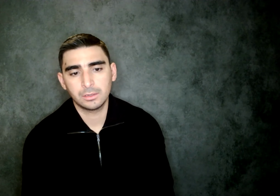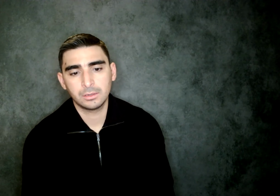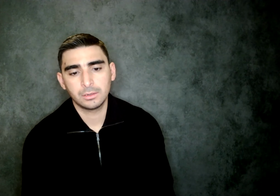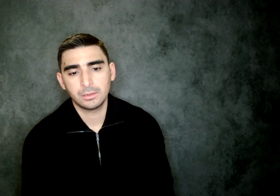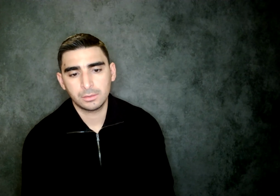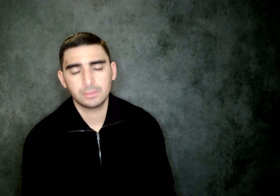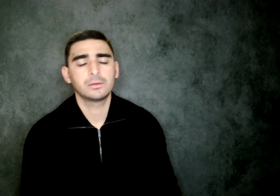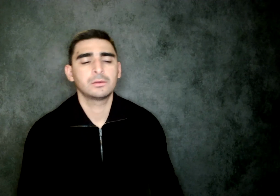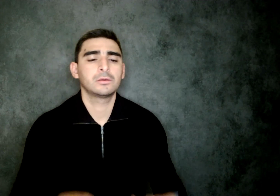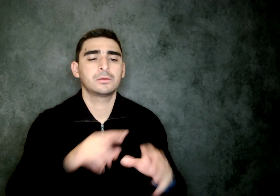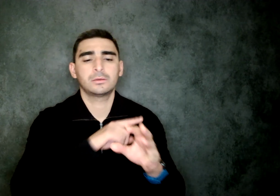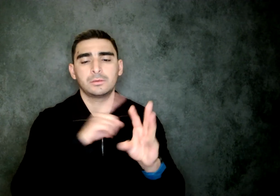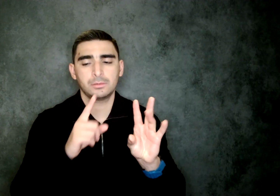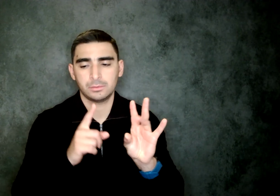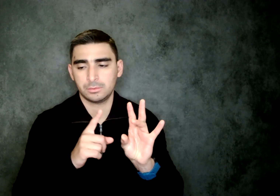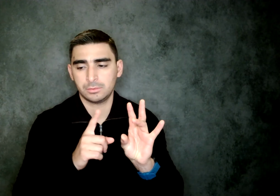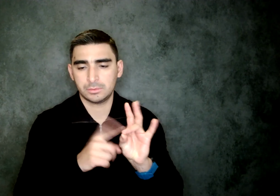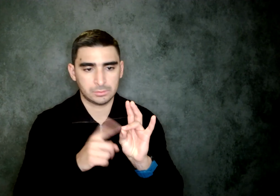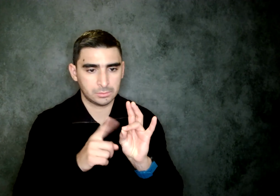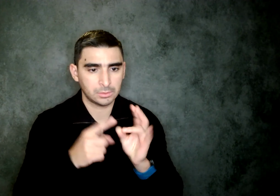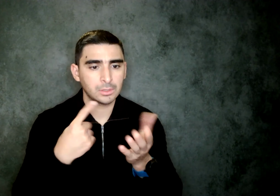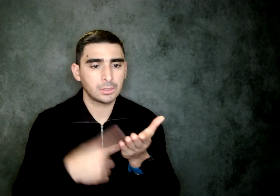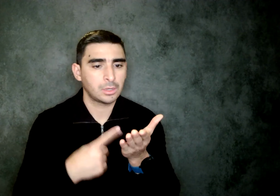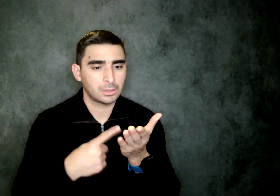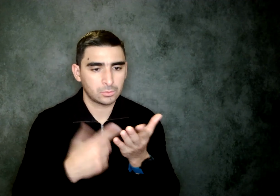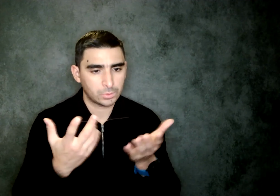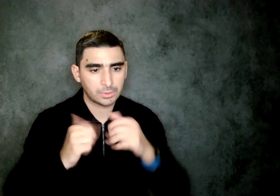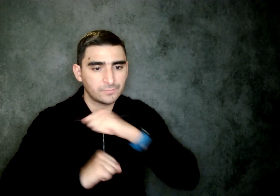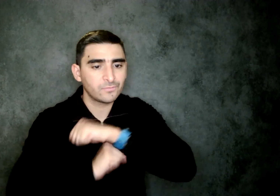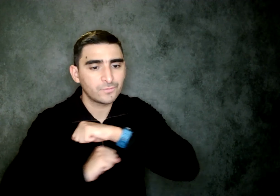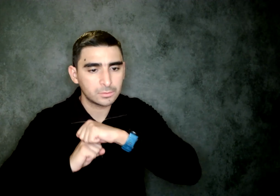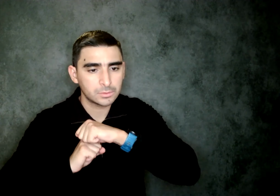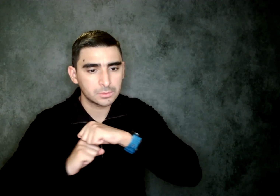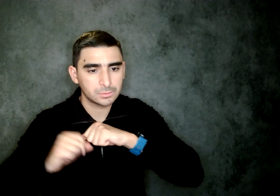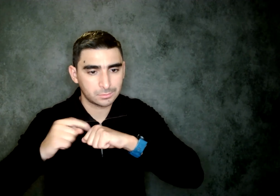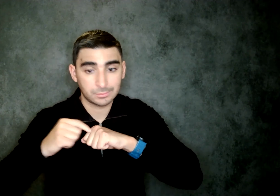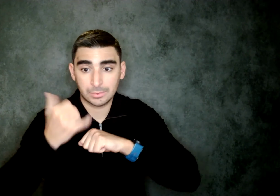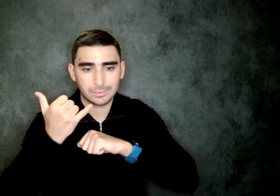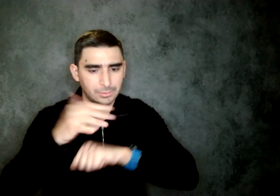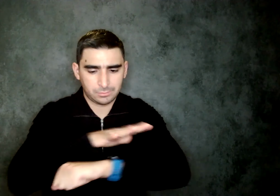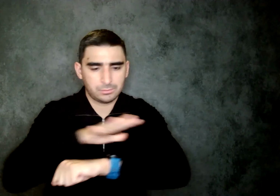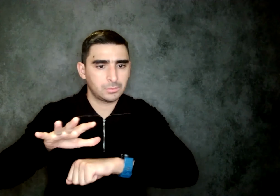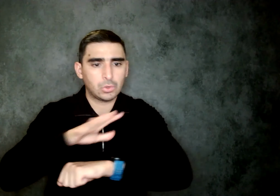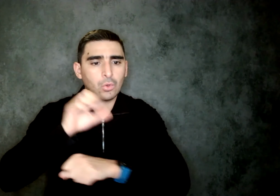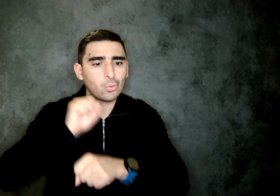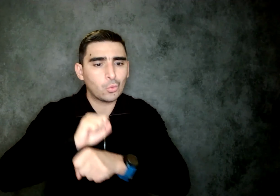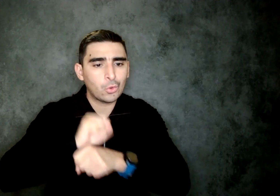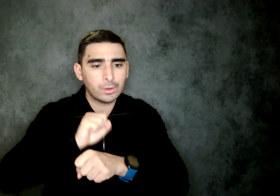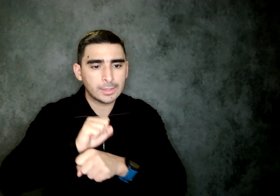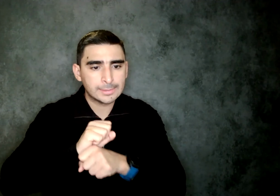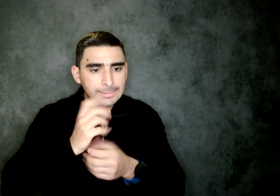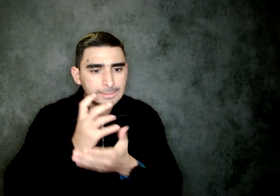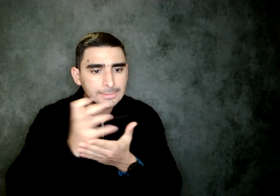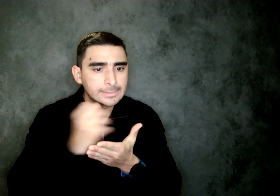And we've talked about the sort of the foundational issue of the workforce shortage and how it's going to impact all of